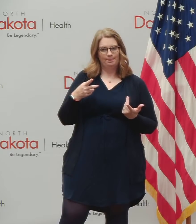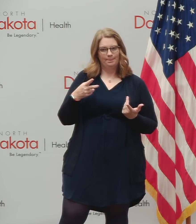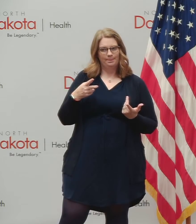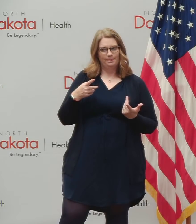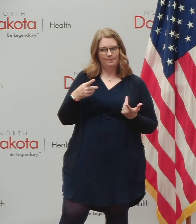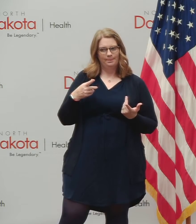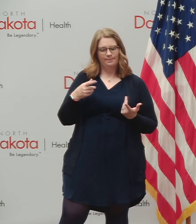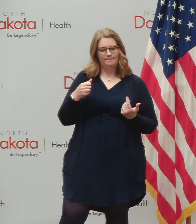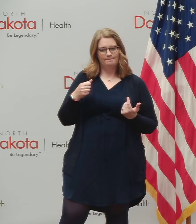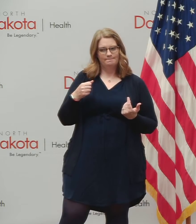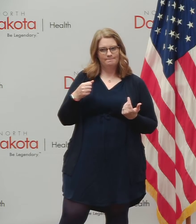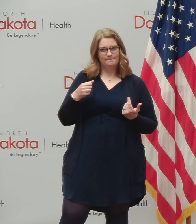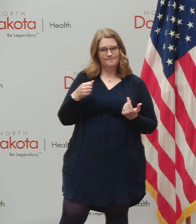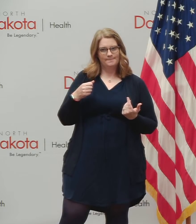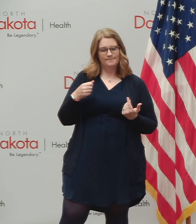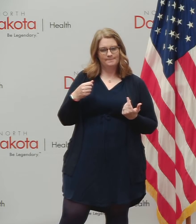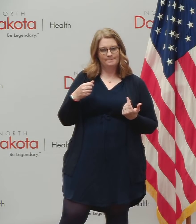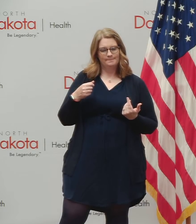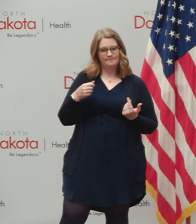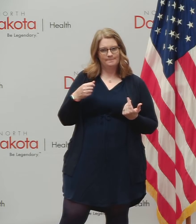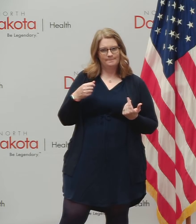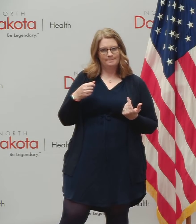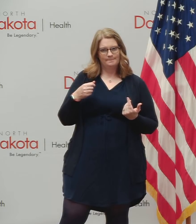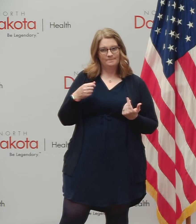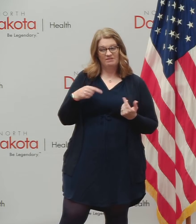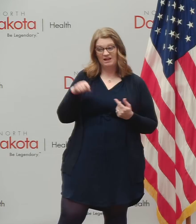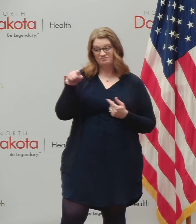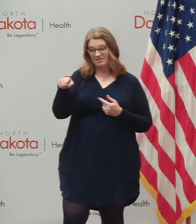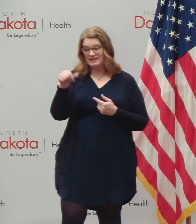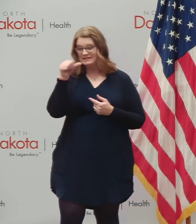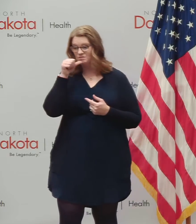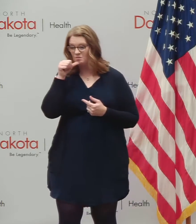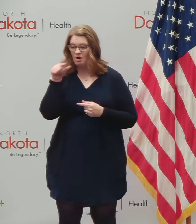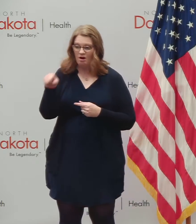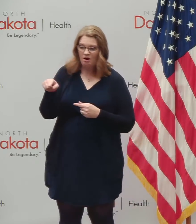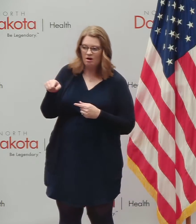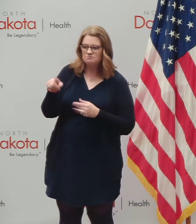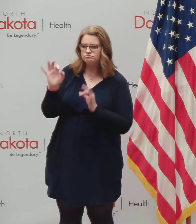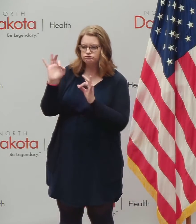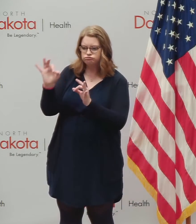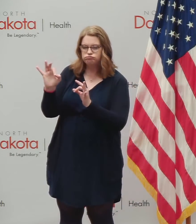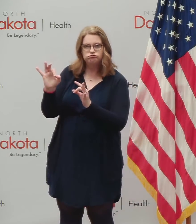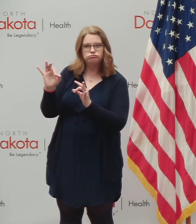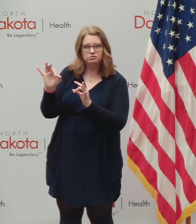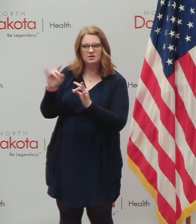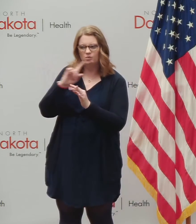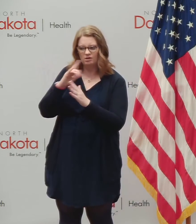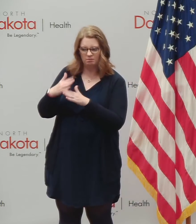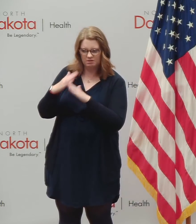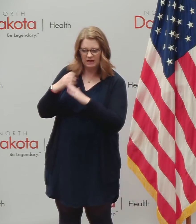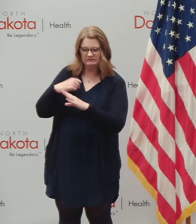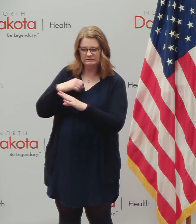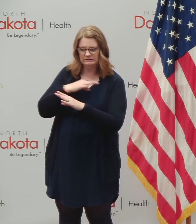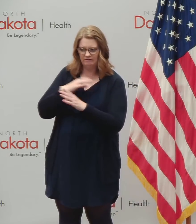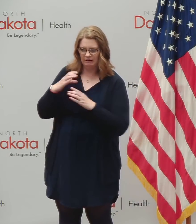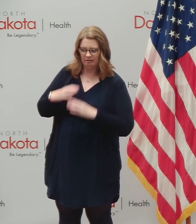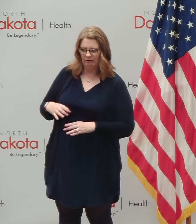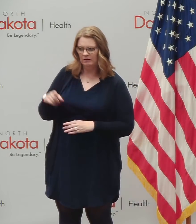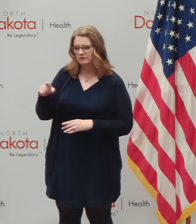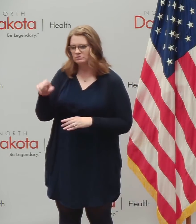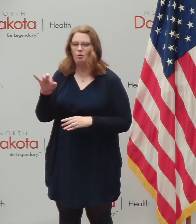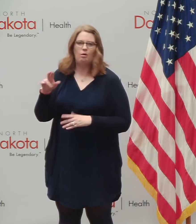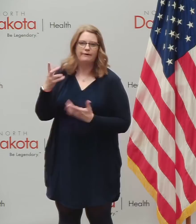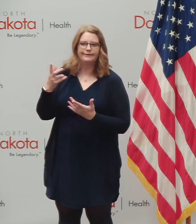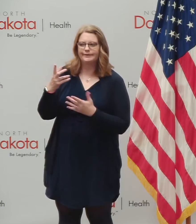local establishments in their communities are doing a great job with mitigation and protecting their staff and their clients, and they may